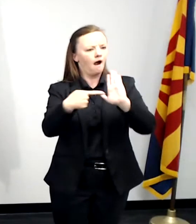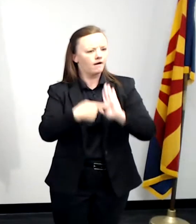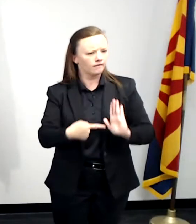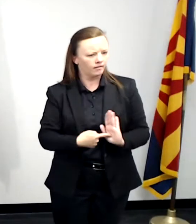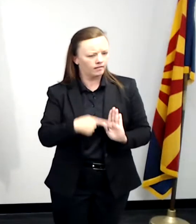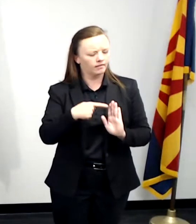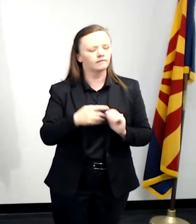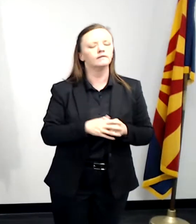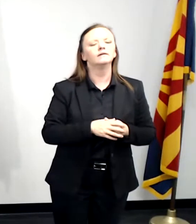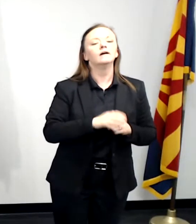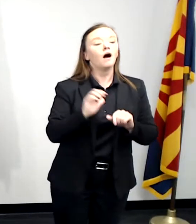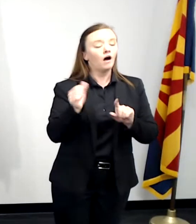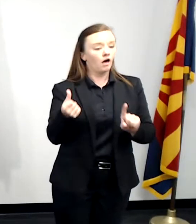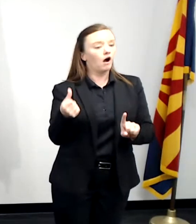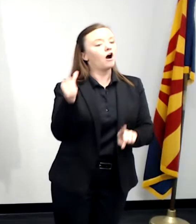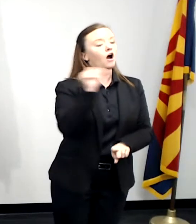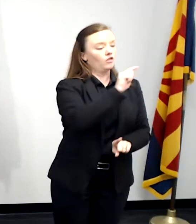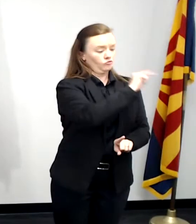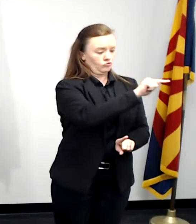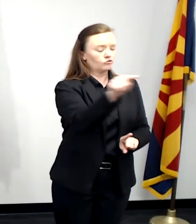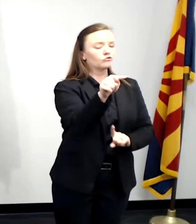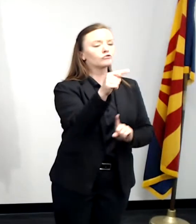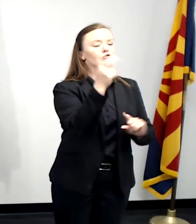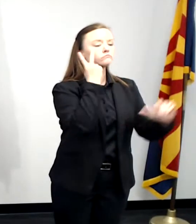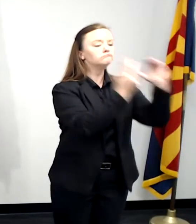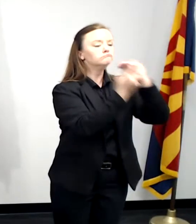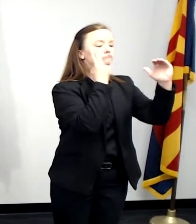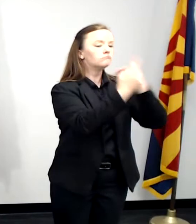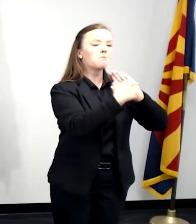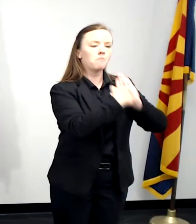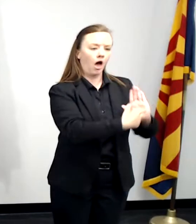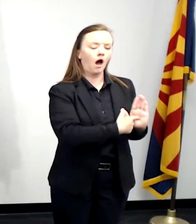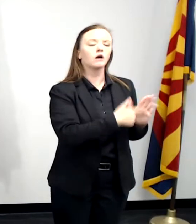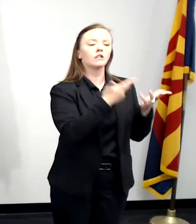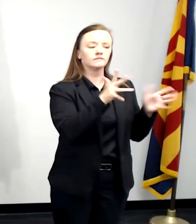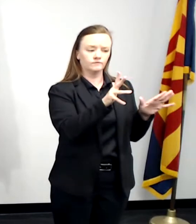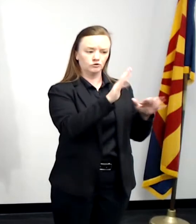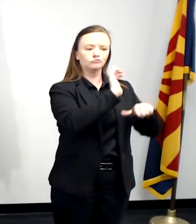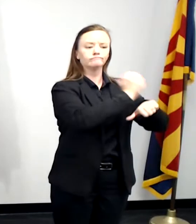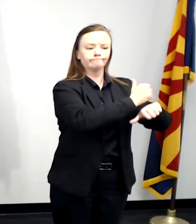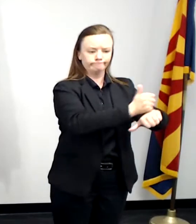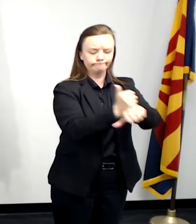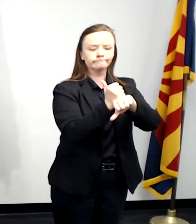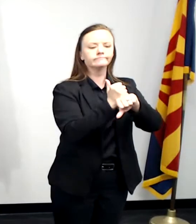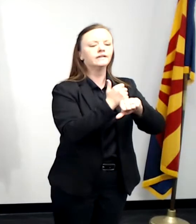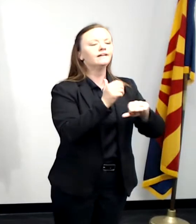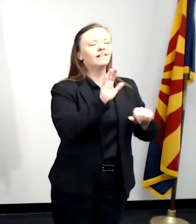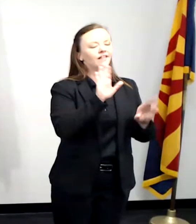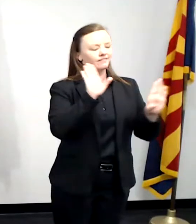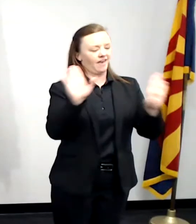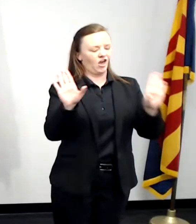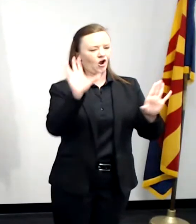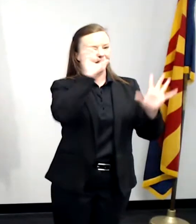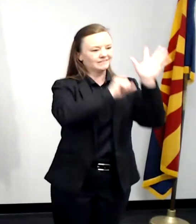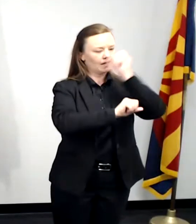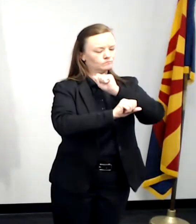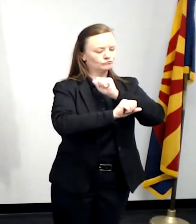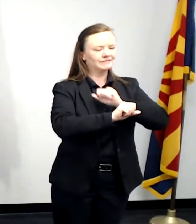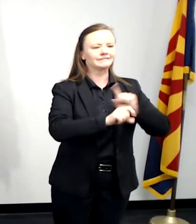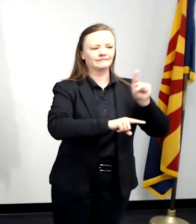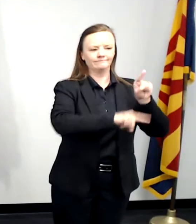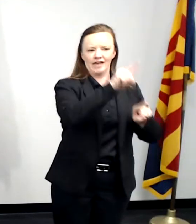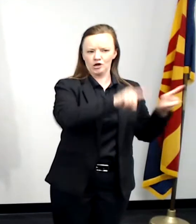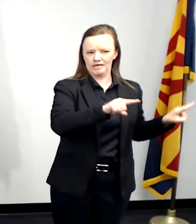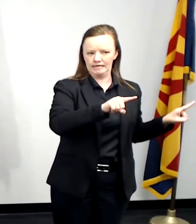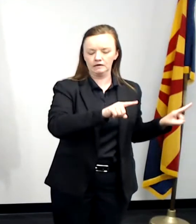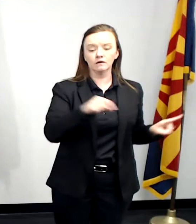out there with varying assumptions. What we're doing here locally is we're focusing on the data that we actually have reported